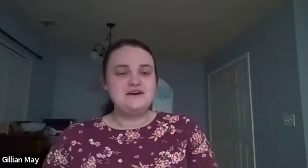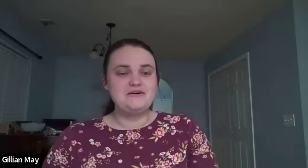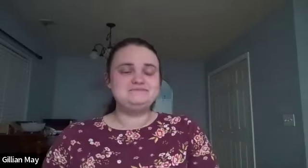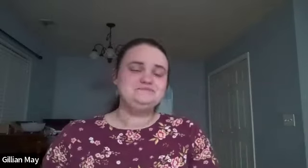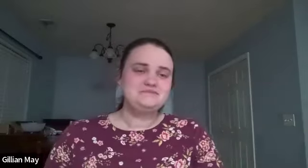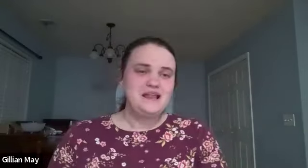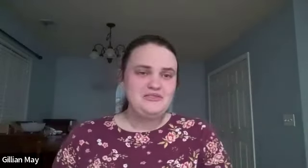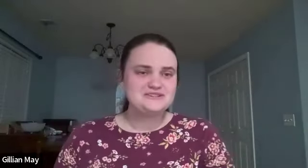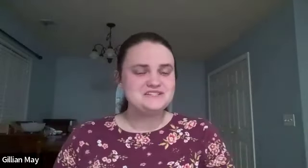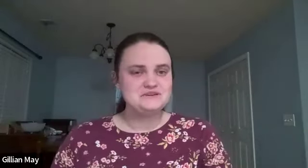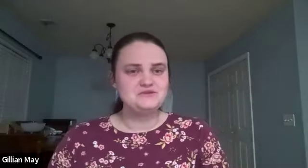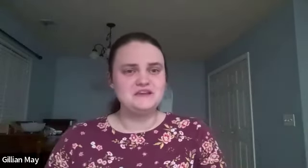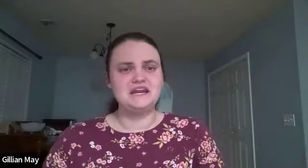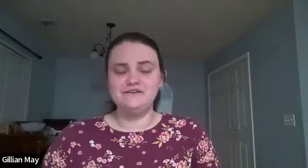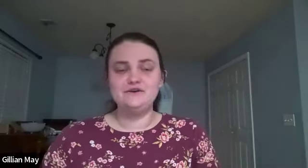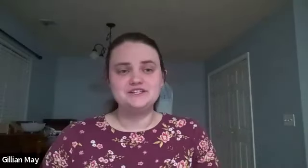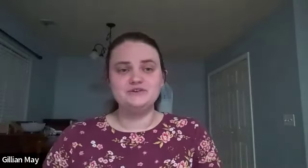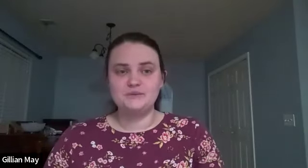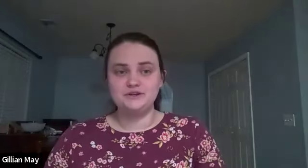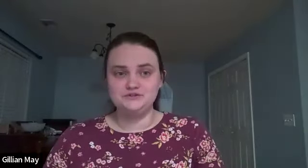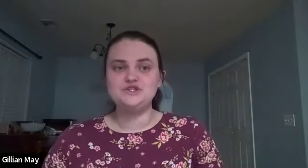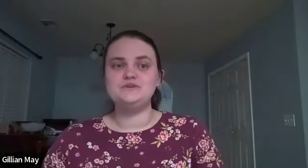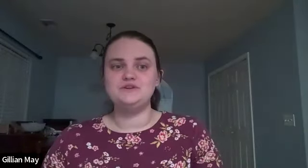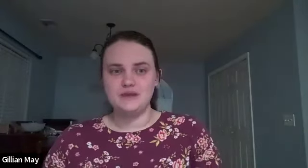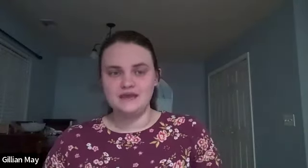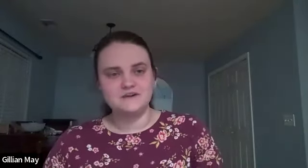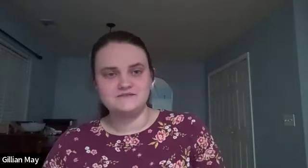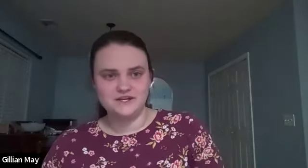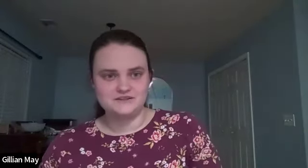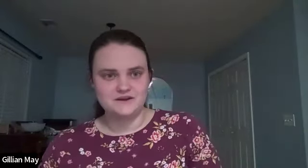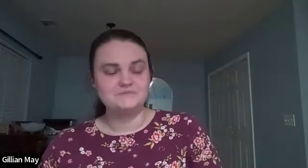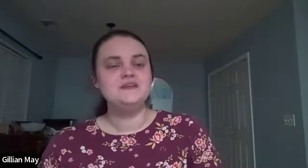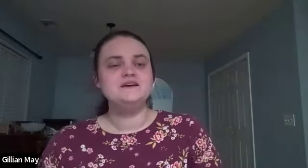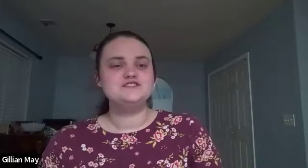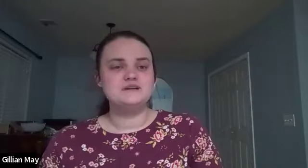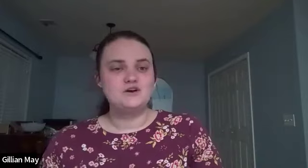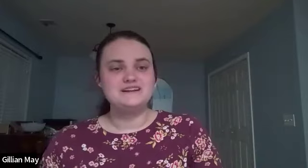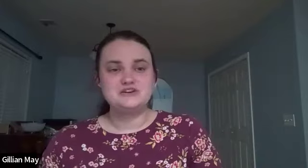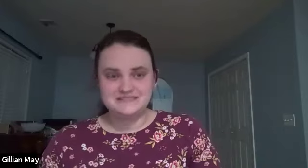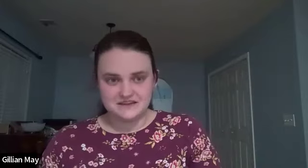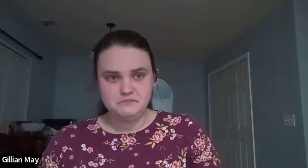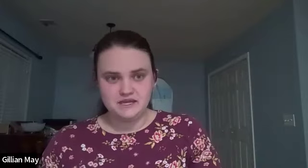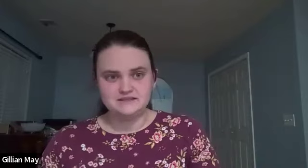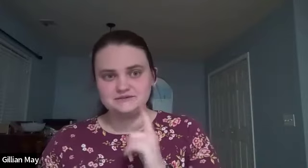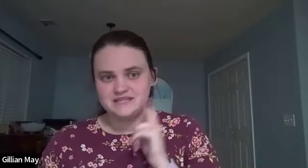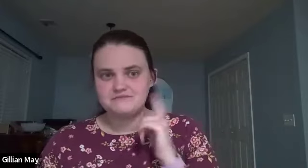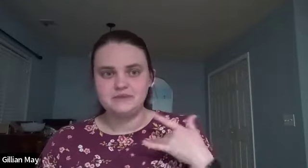So there's this really cool thing, and if you actually look it up on YouTube, you can find videos about it. So what it's called deaf beings, so deaf